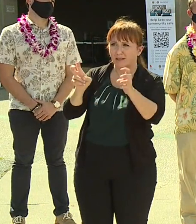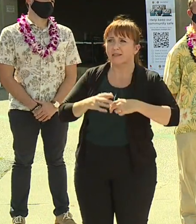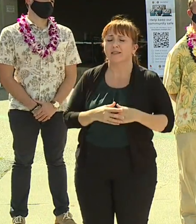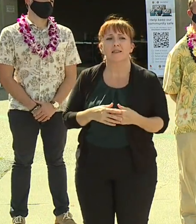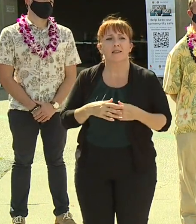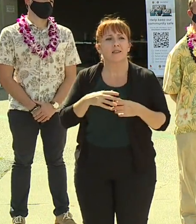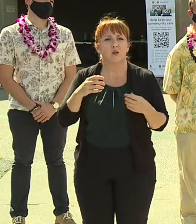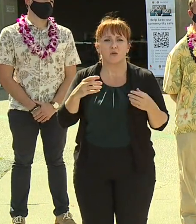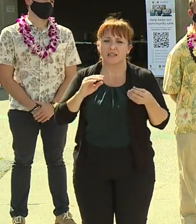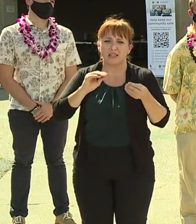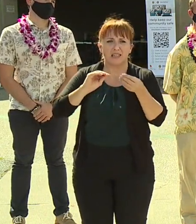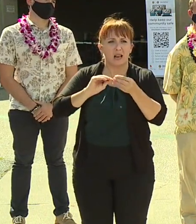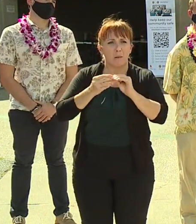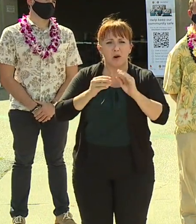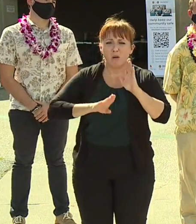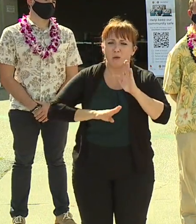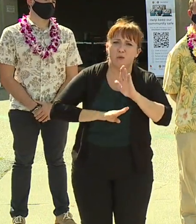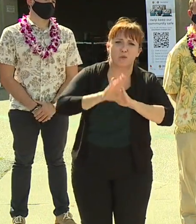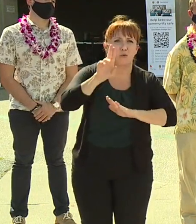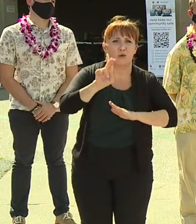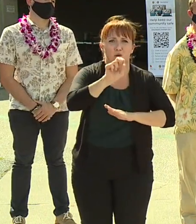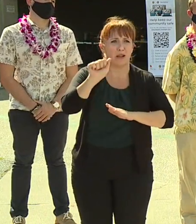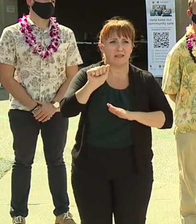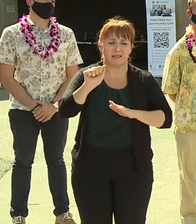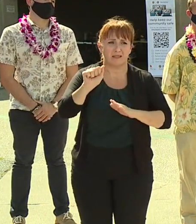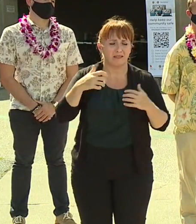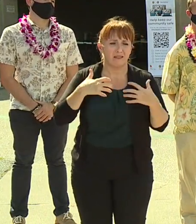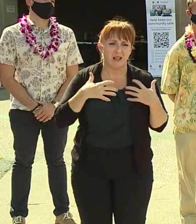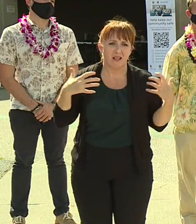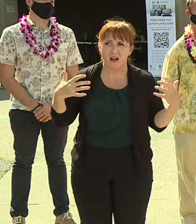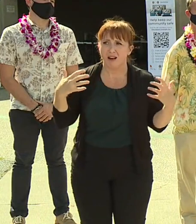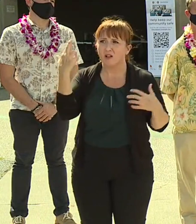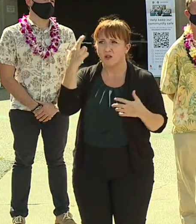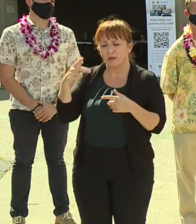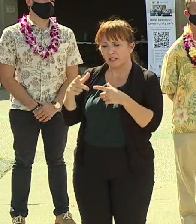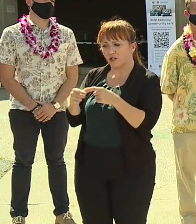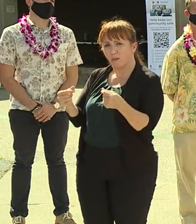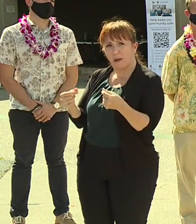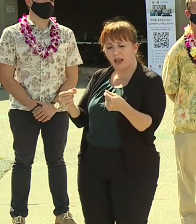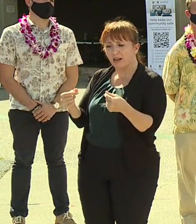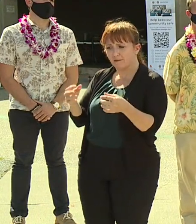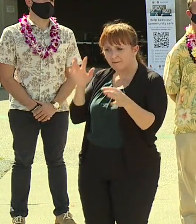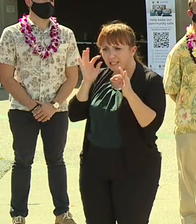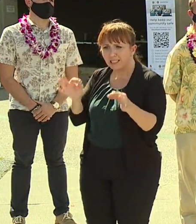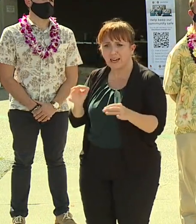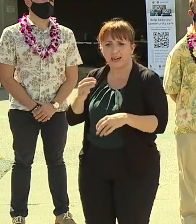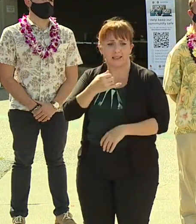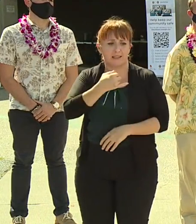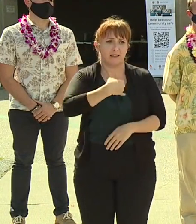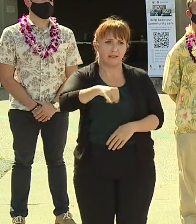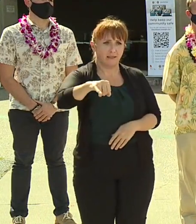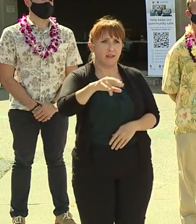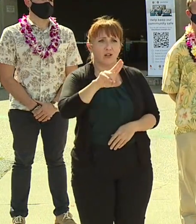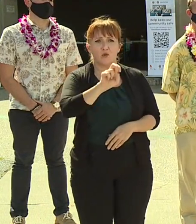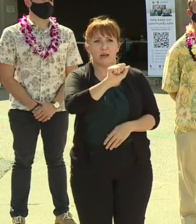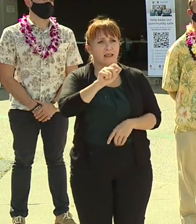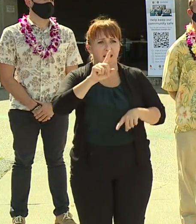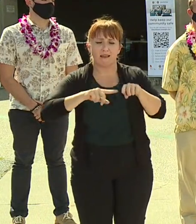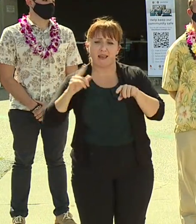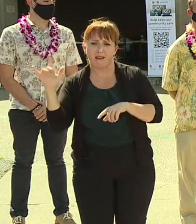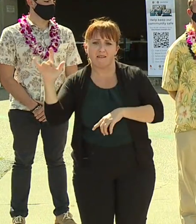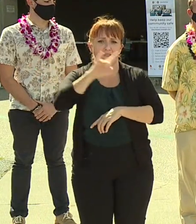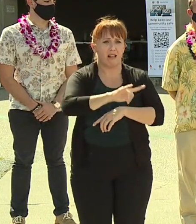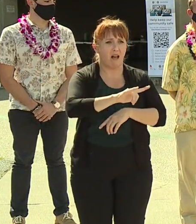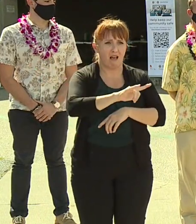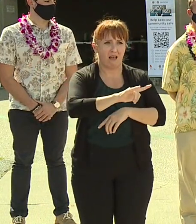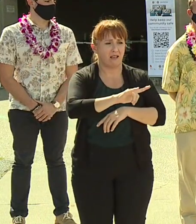United States, and that's what's led Japan to place the United States in a